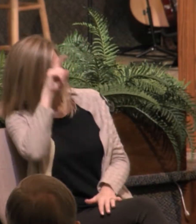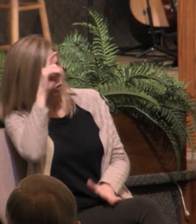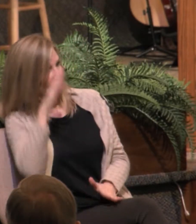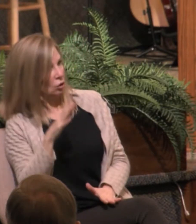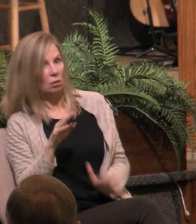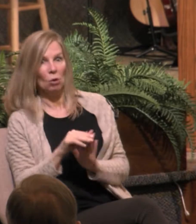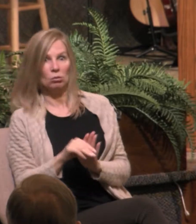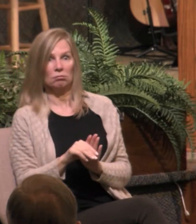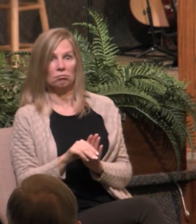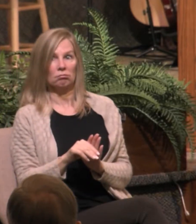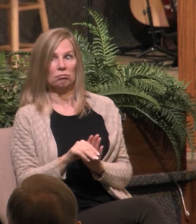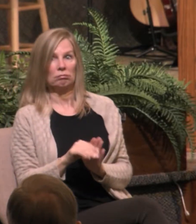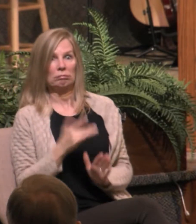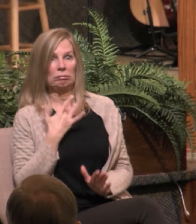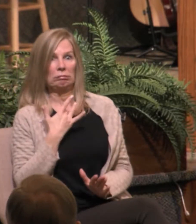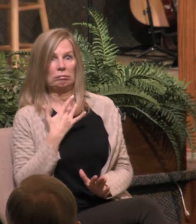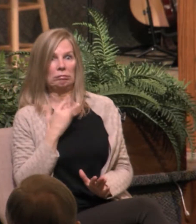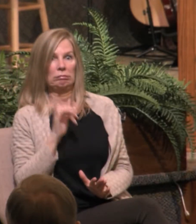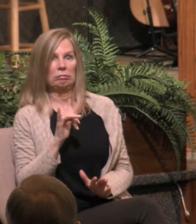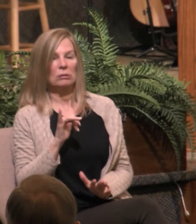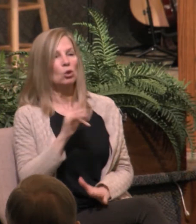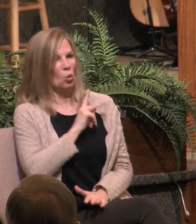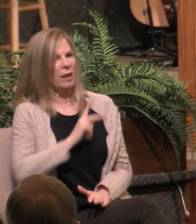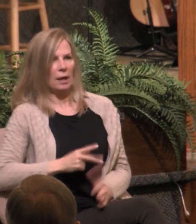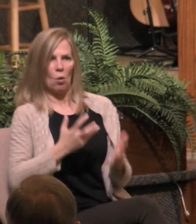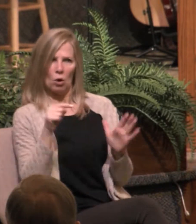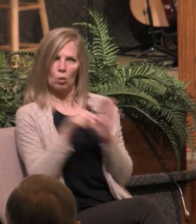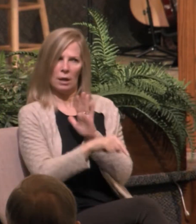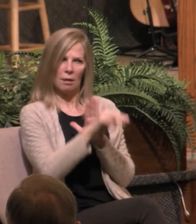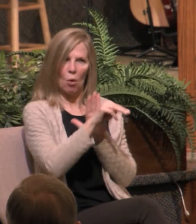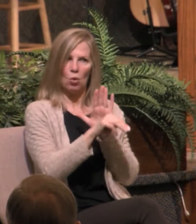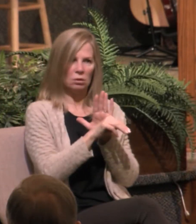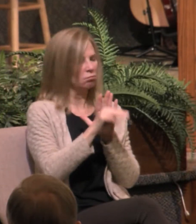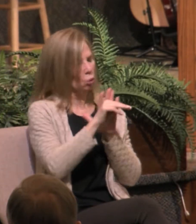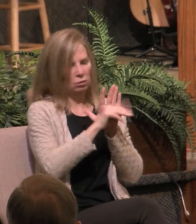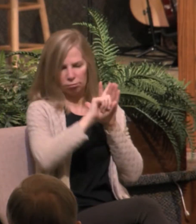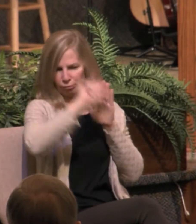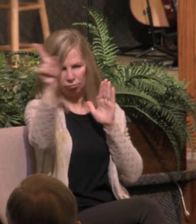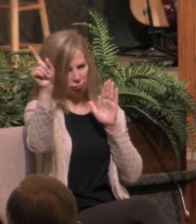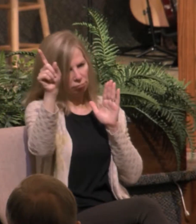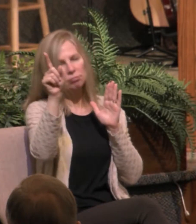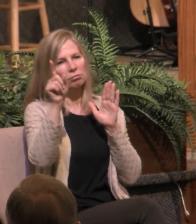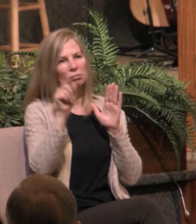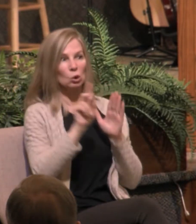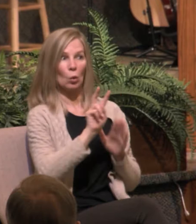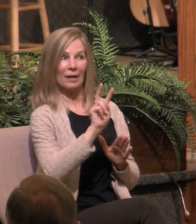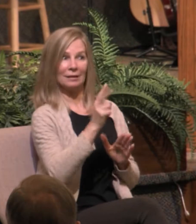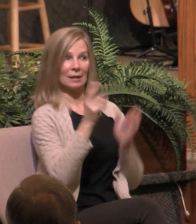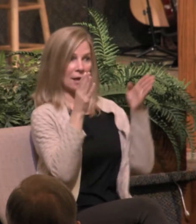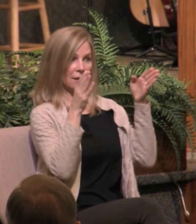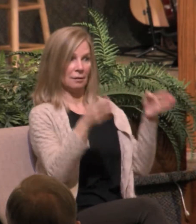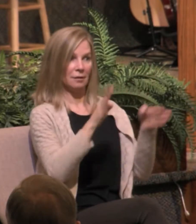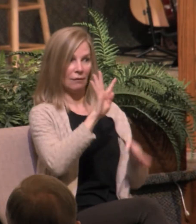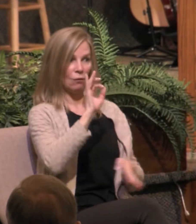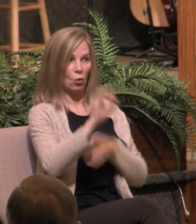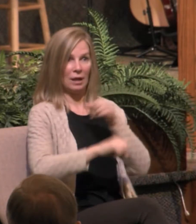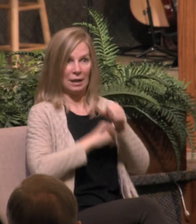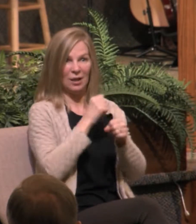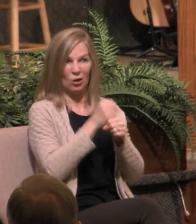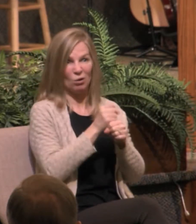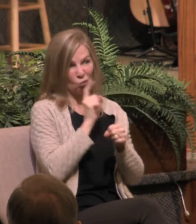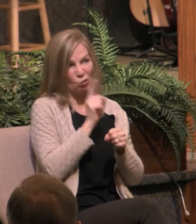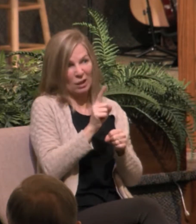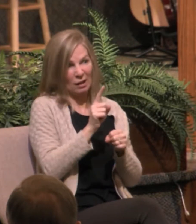had trouble, and sure enough, the Pharaoh at that time wanted to kill him, and so Moses went away. Second period of his life, the second 40 years, is